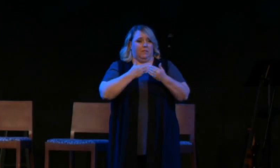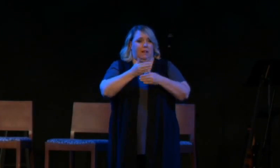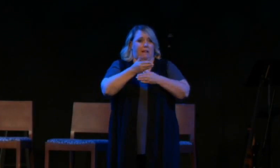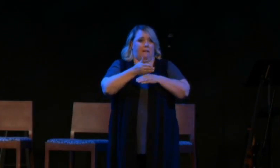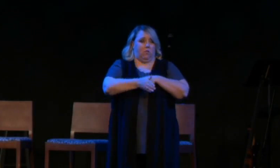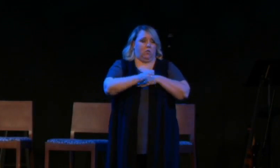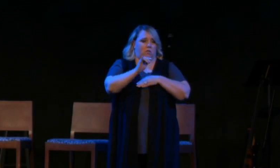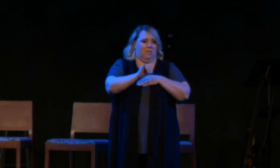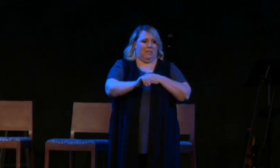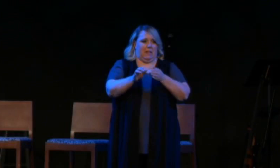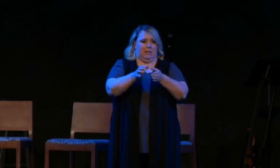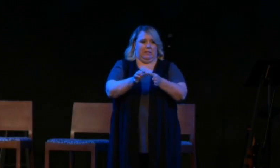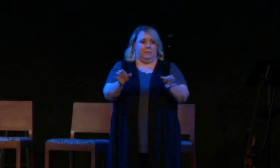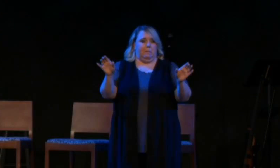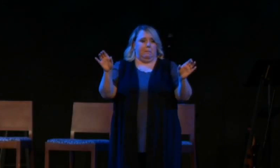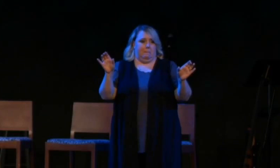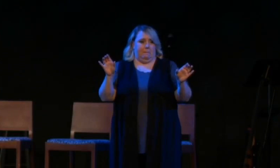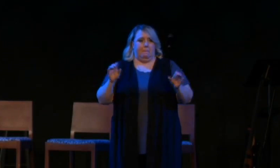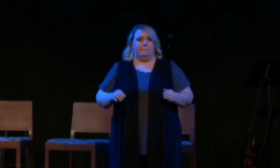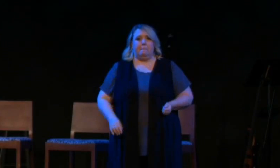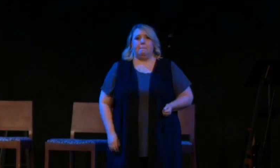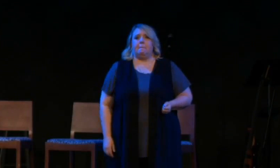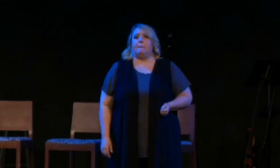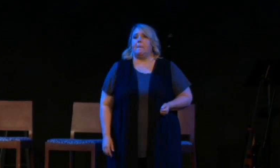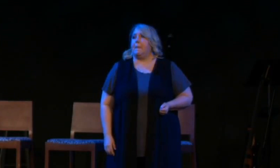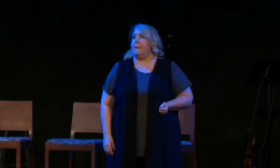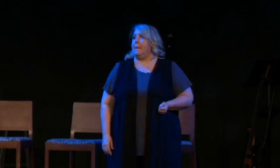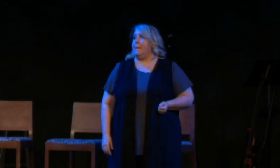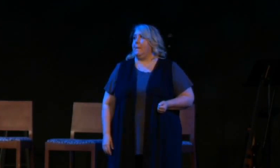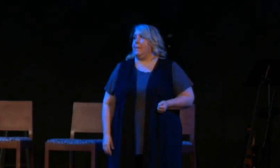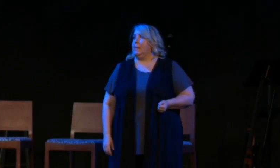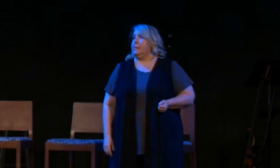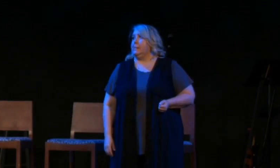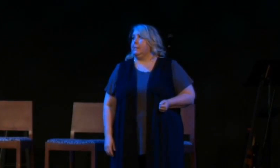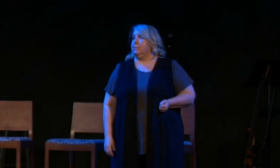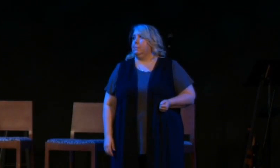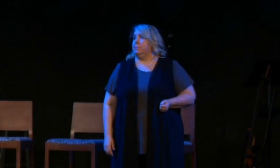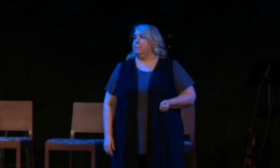that split through concordat, which means a few people come to general conference and all that.